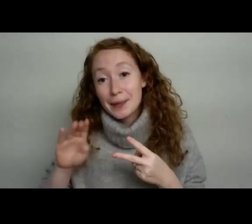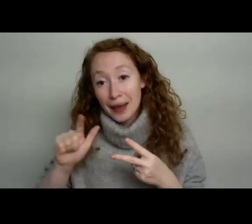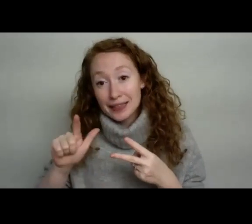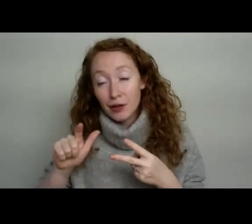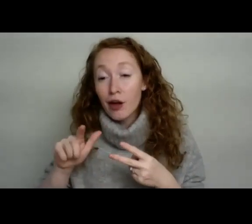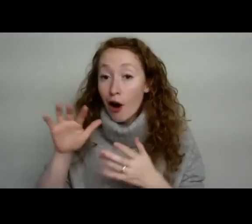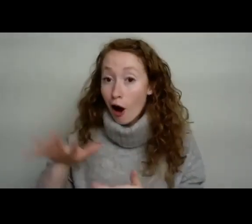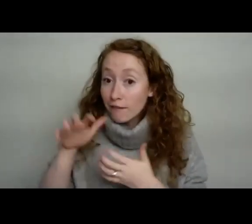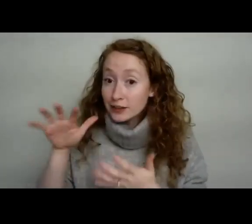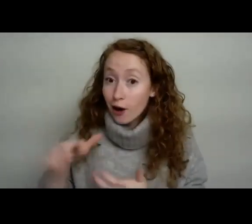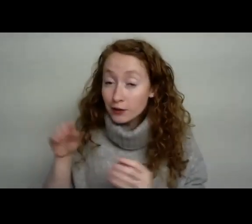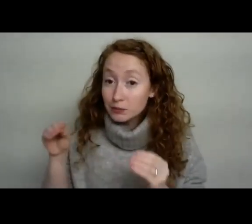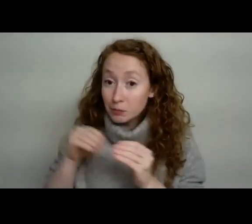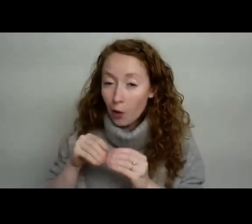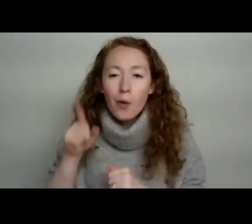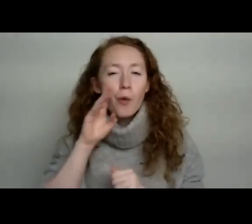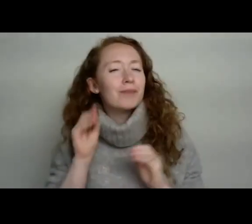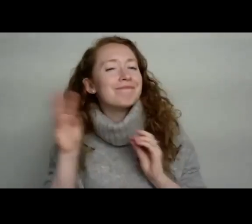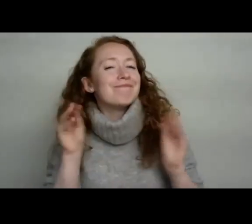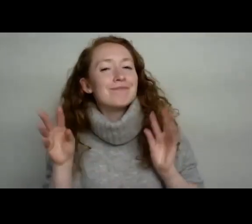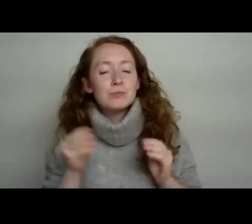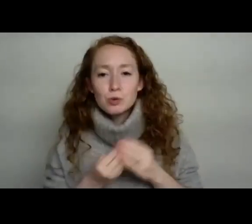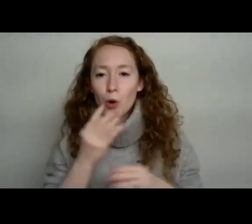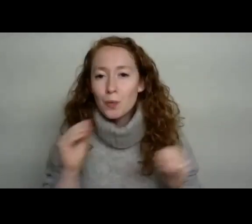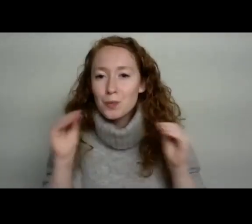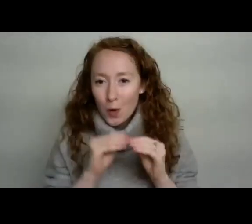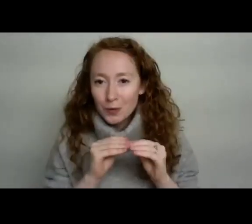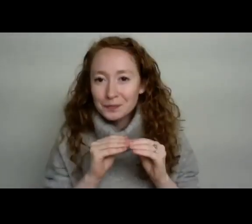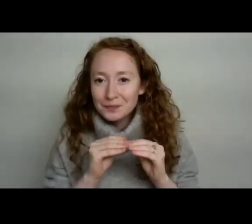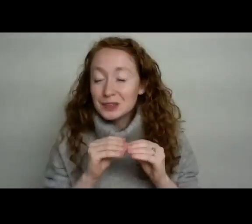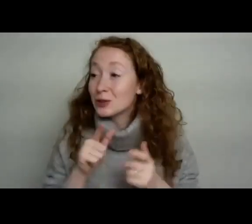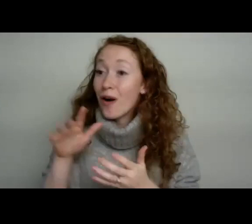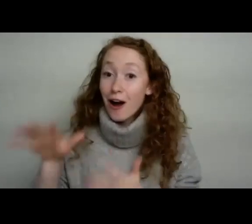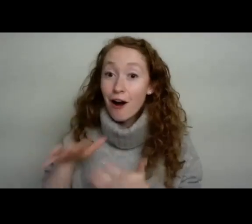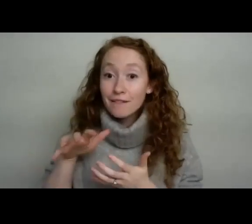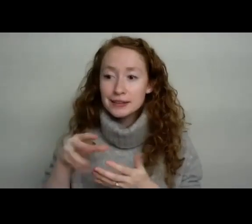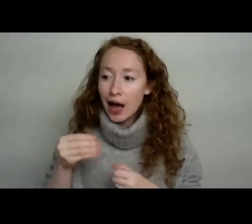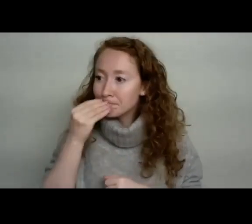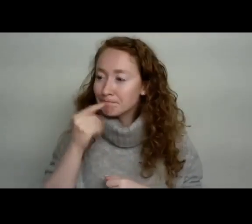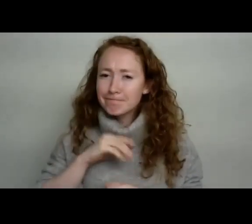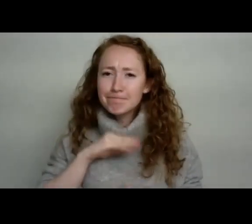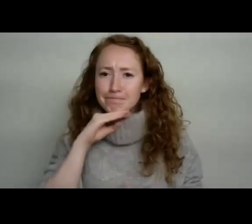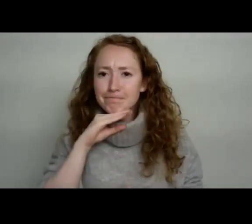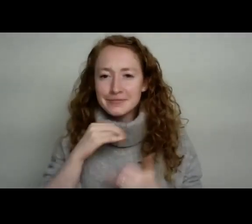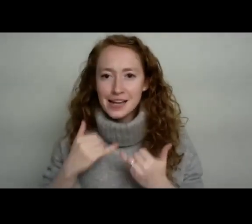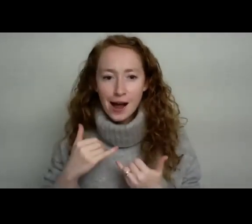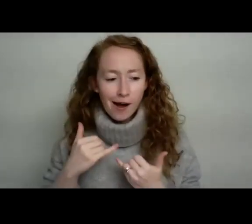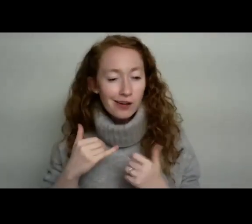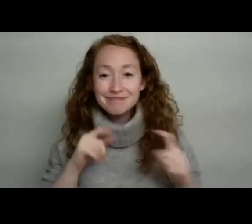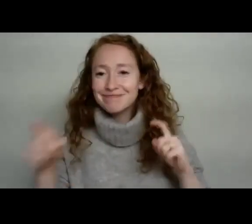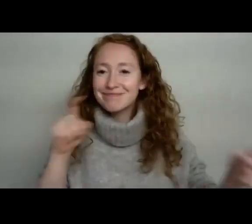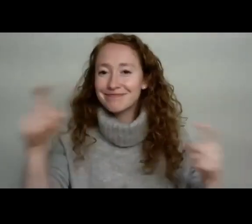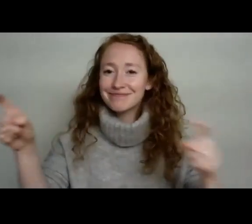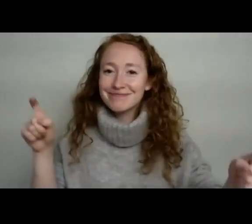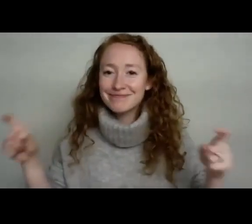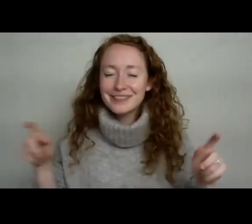and harvest for you. Go ahead and harvest for so many other people you love. One of the biggest common mistakes of